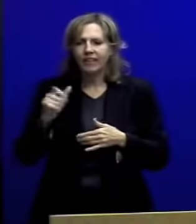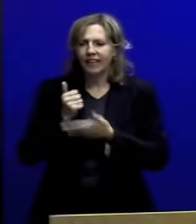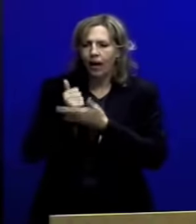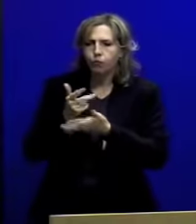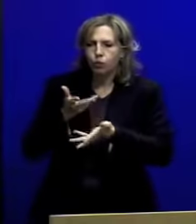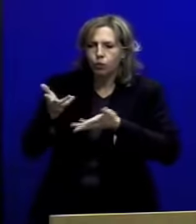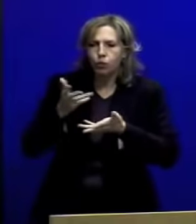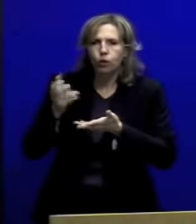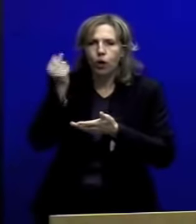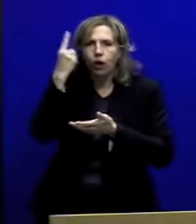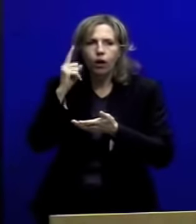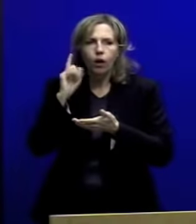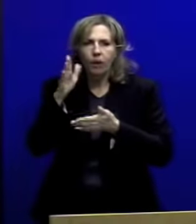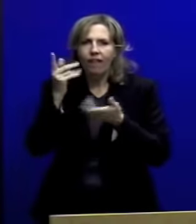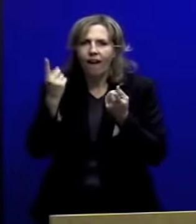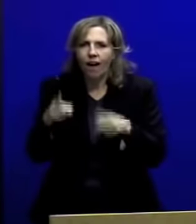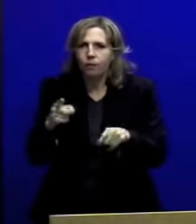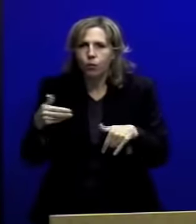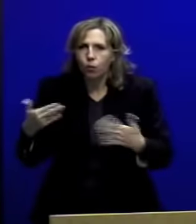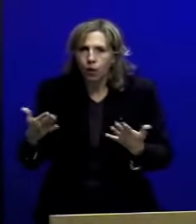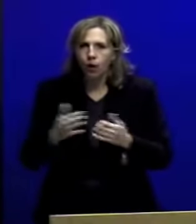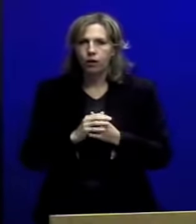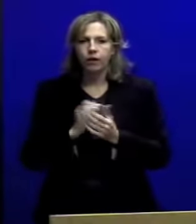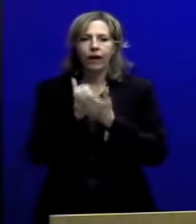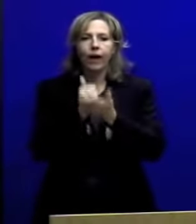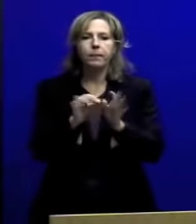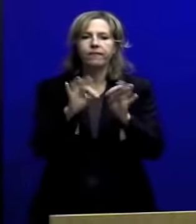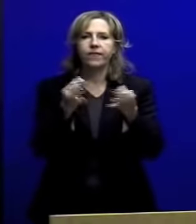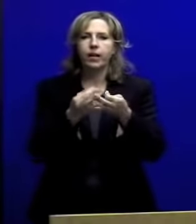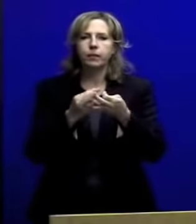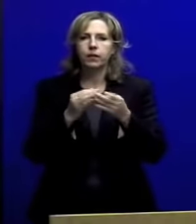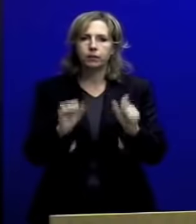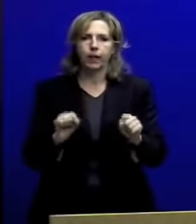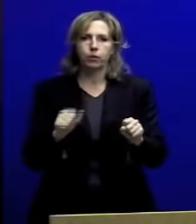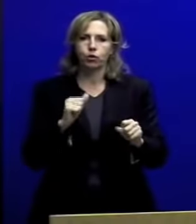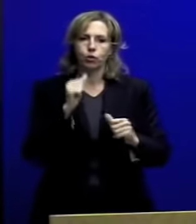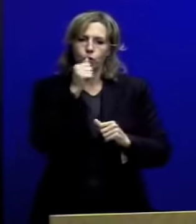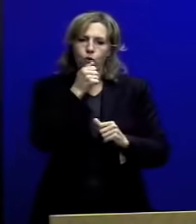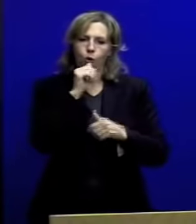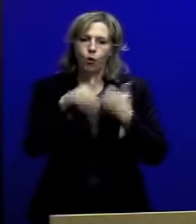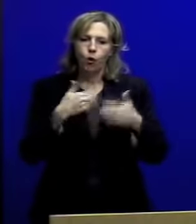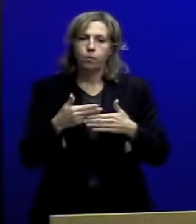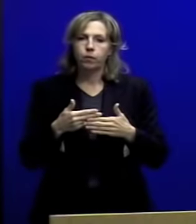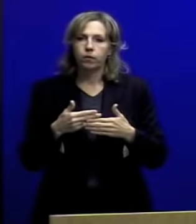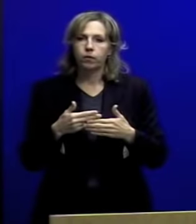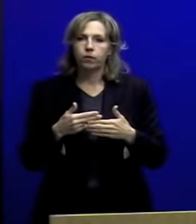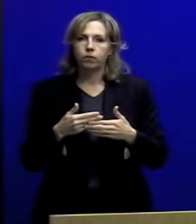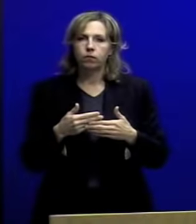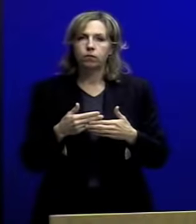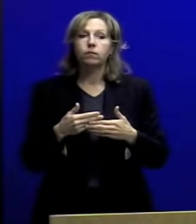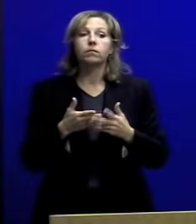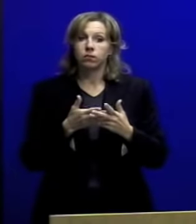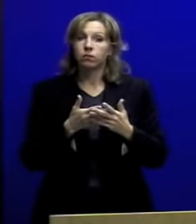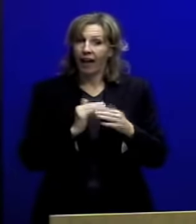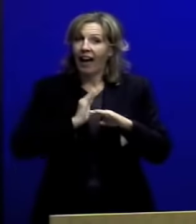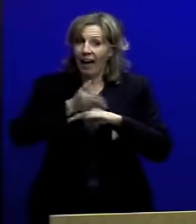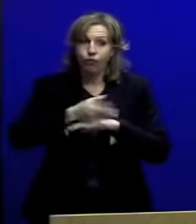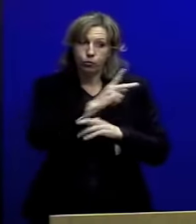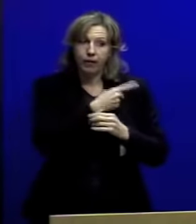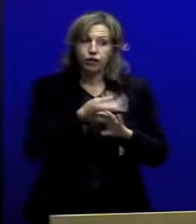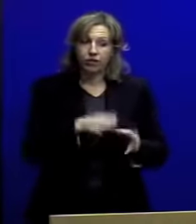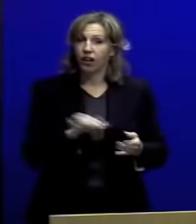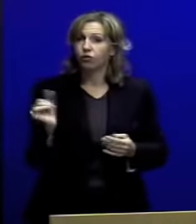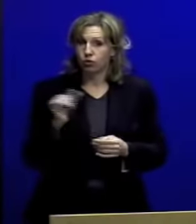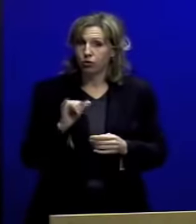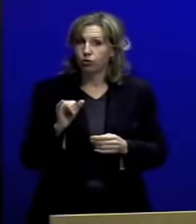helping with the rest of the family's ability to cope, including even after the patient has died. Bereavement